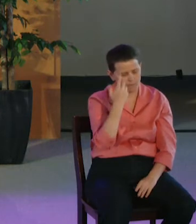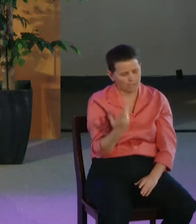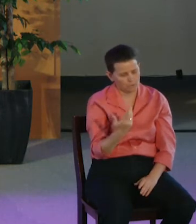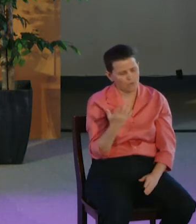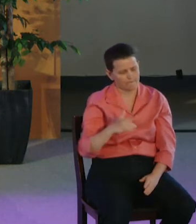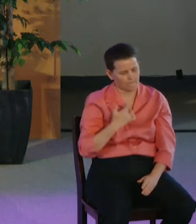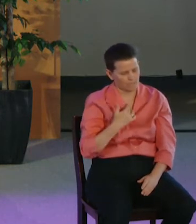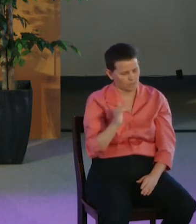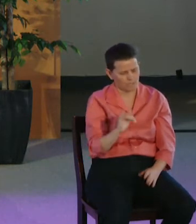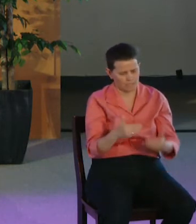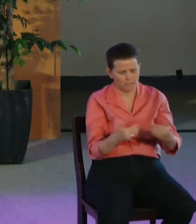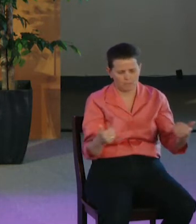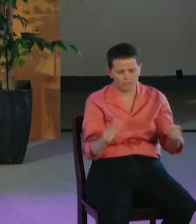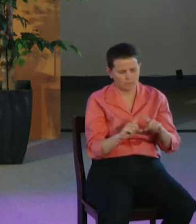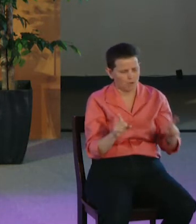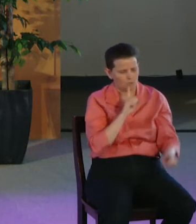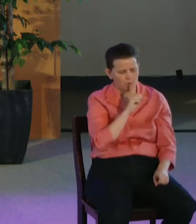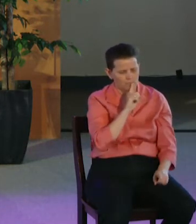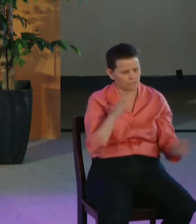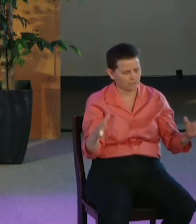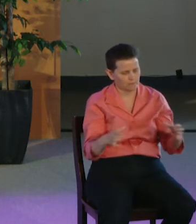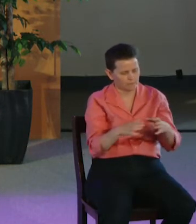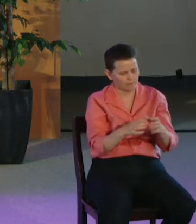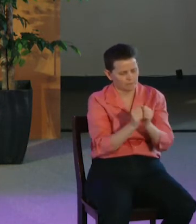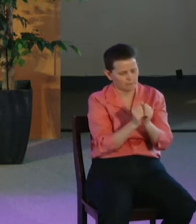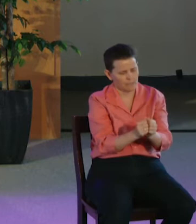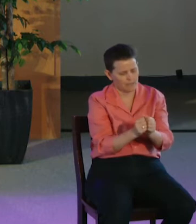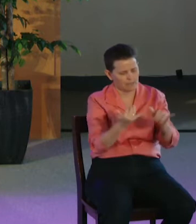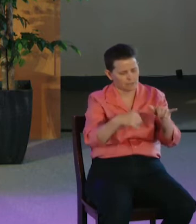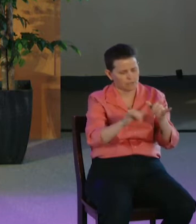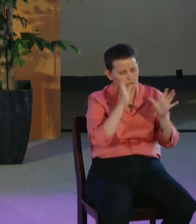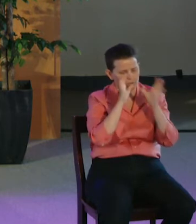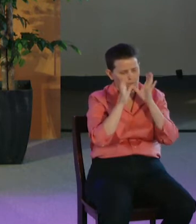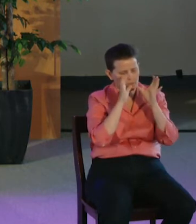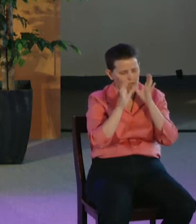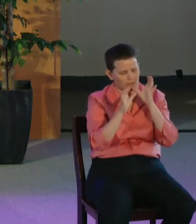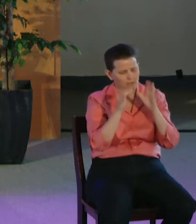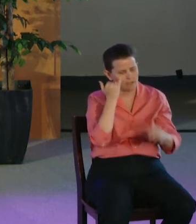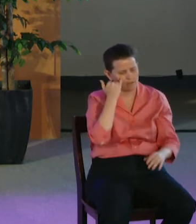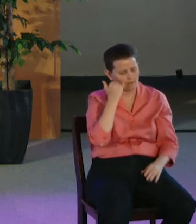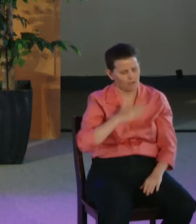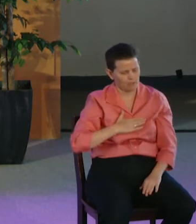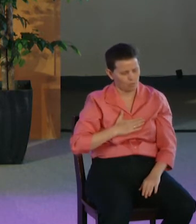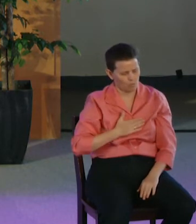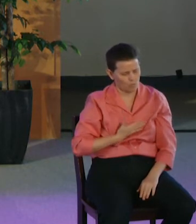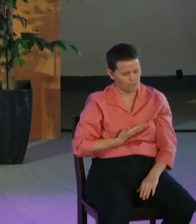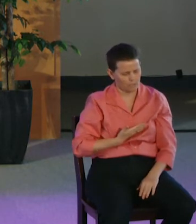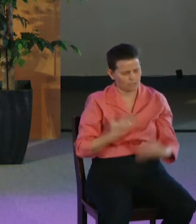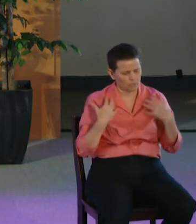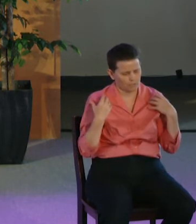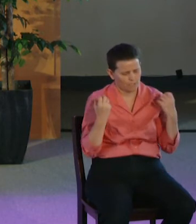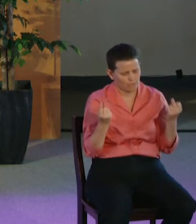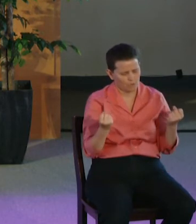is still communication when I come to the table with my own willingness to heal,